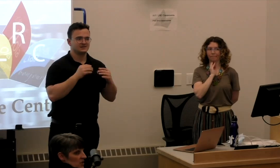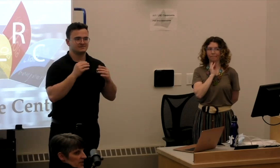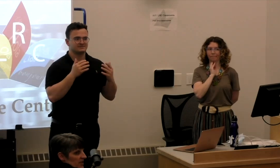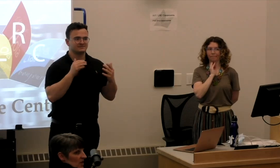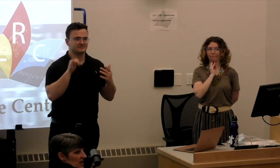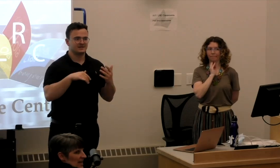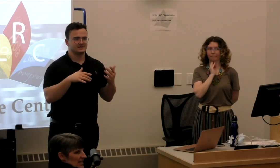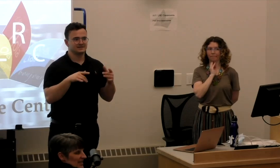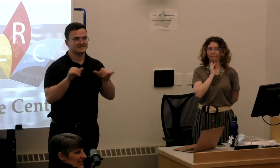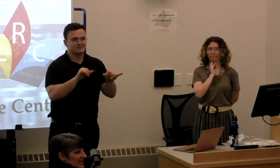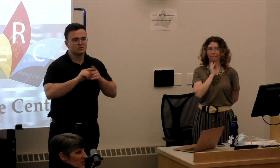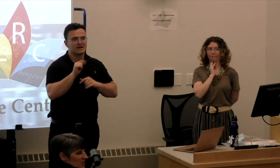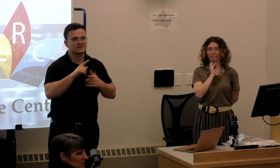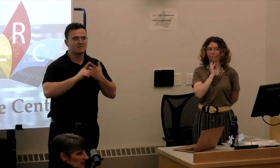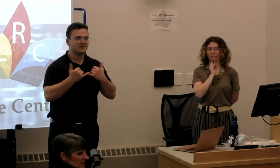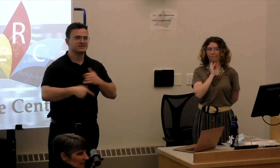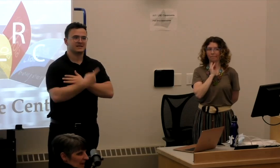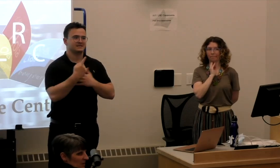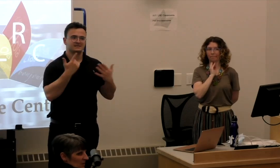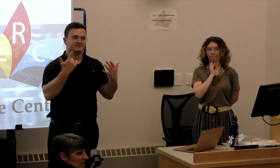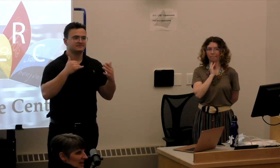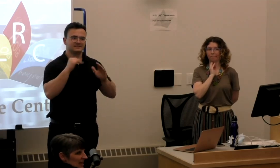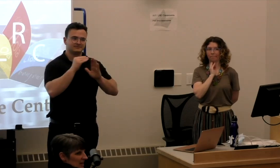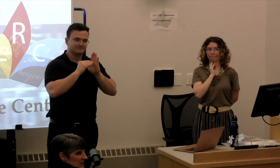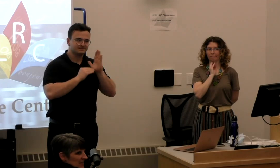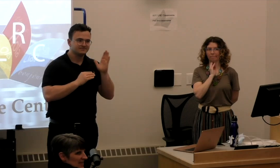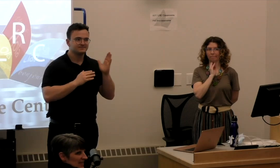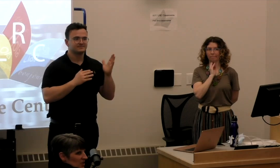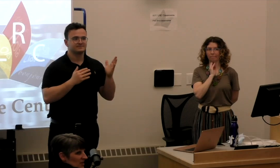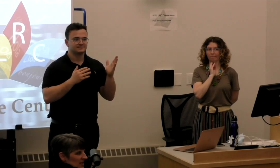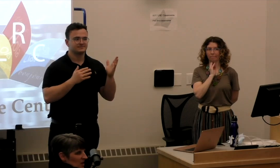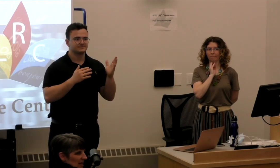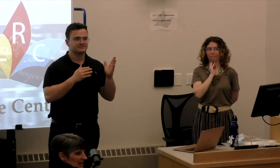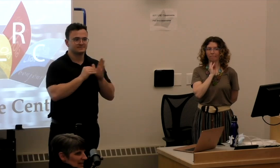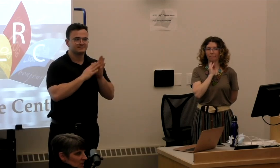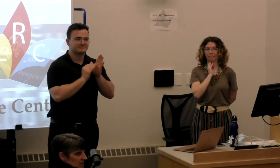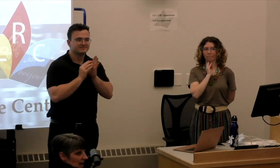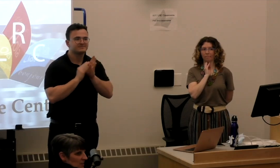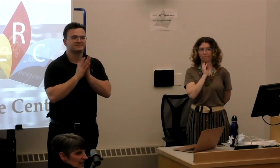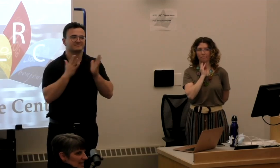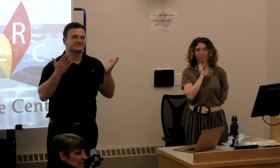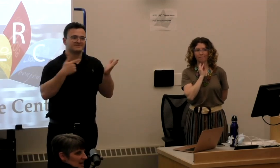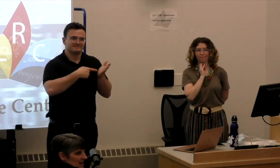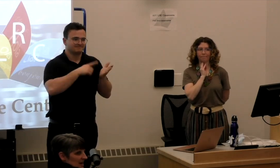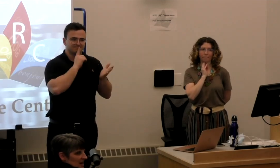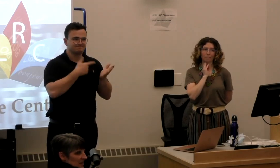those countries. So it's similar to American Sign Language, but it's still, you know, not necessarily